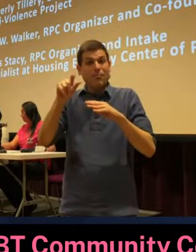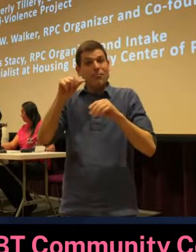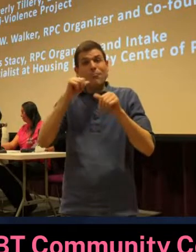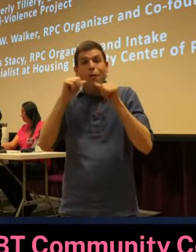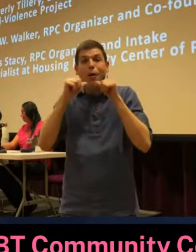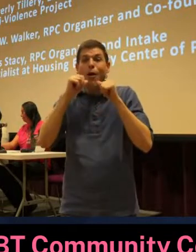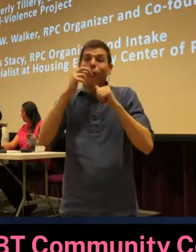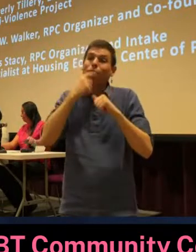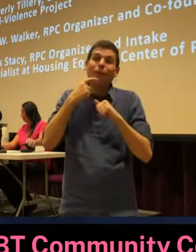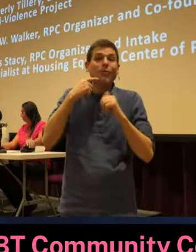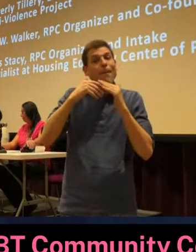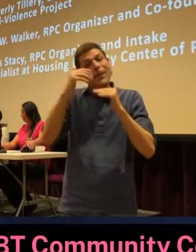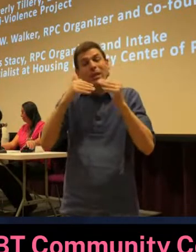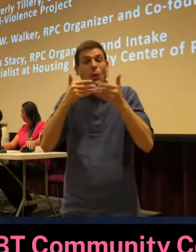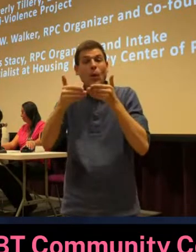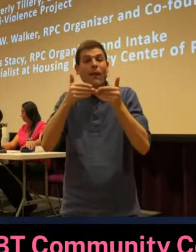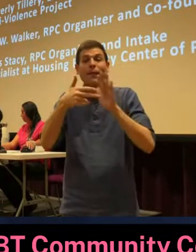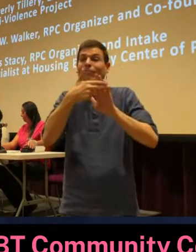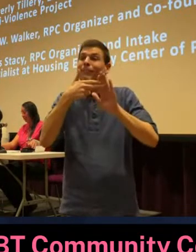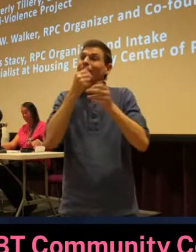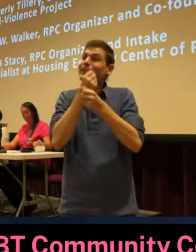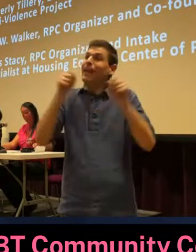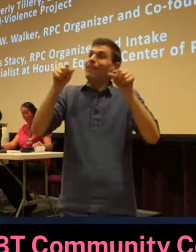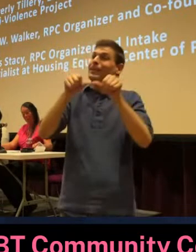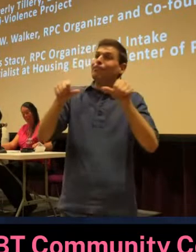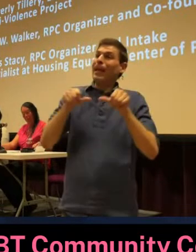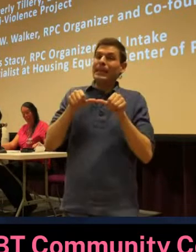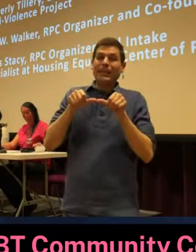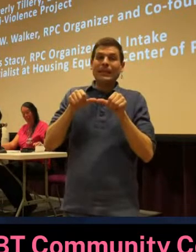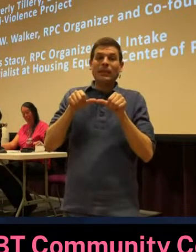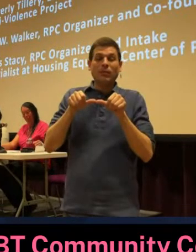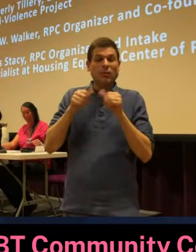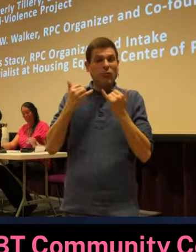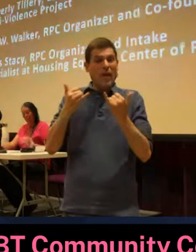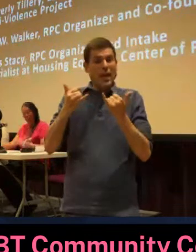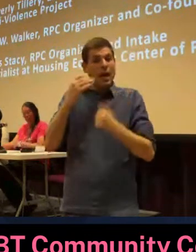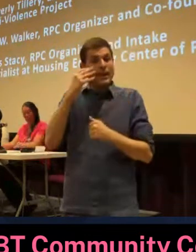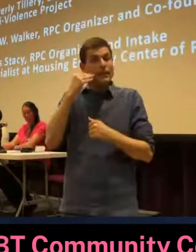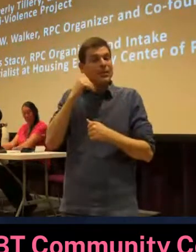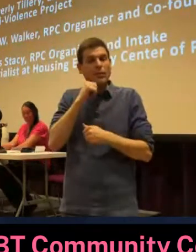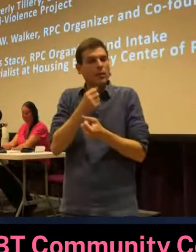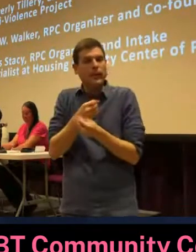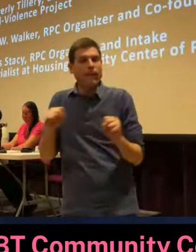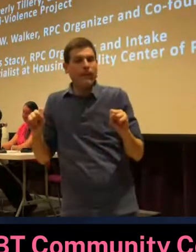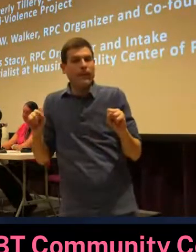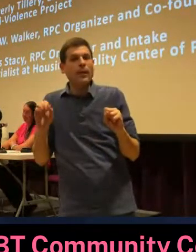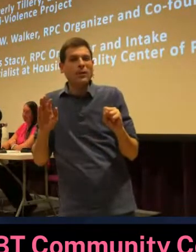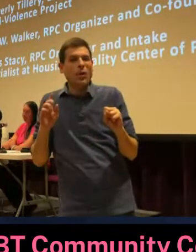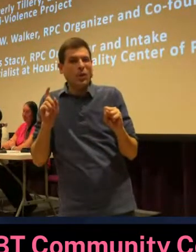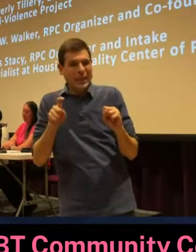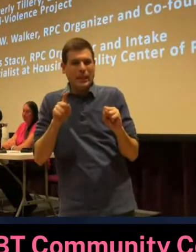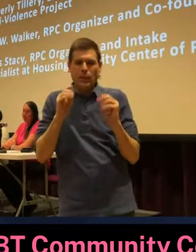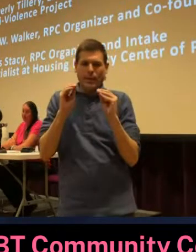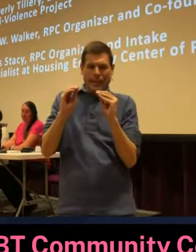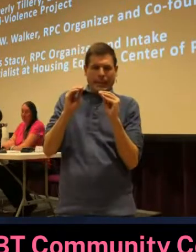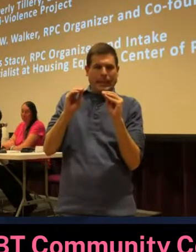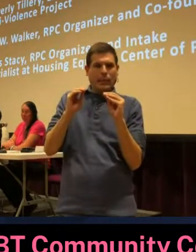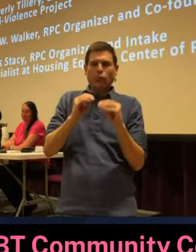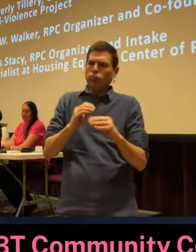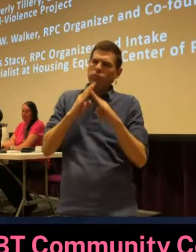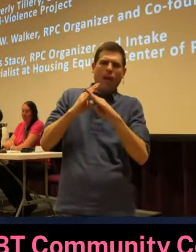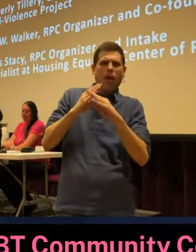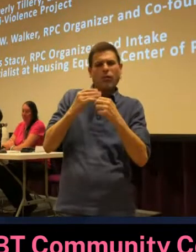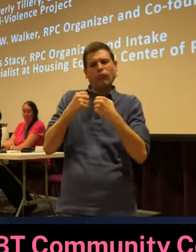asking for help because those safe spaces are under attack as well. So, you know,